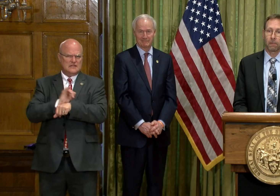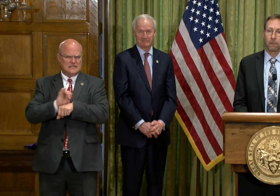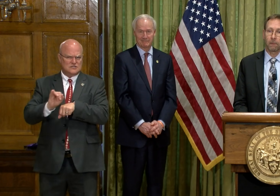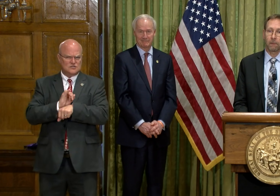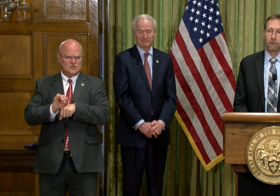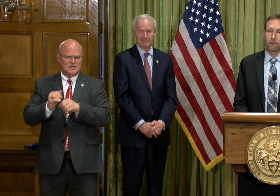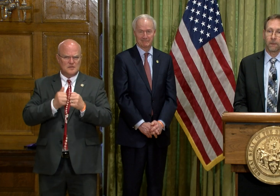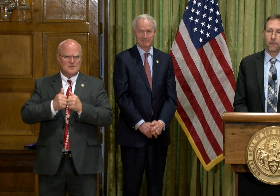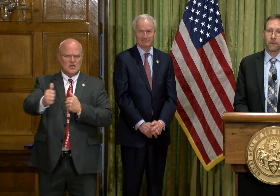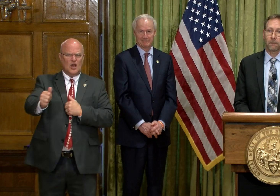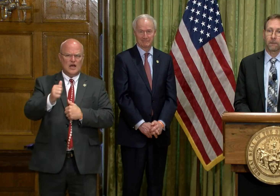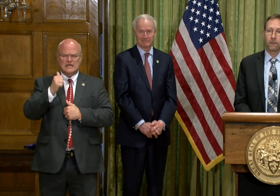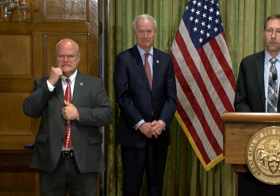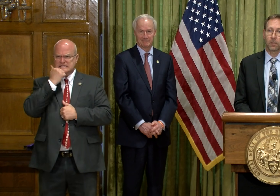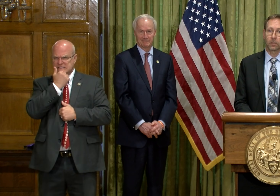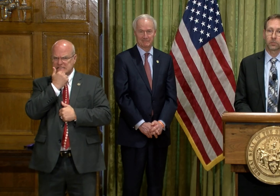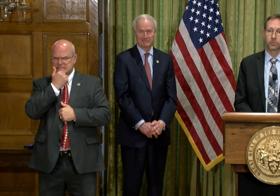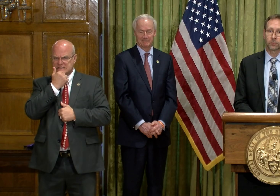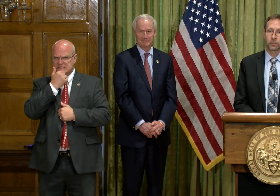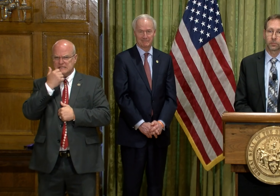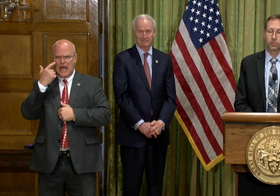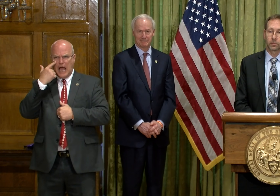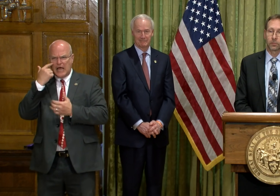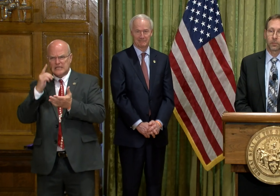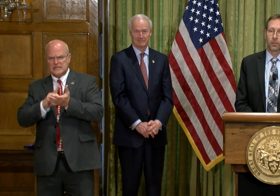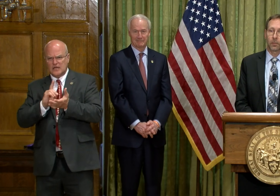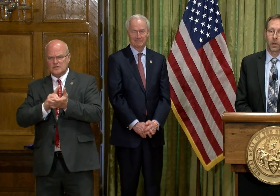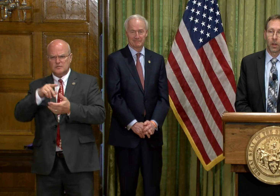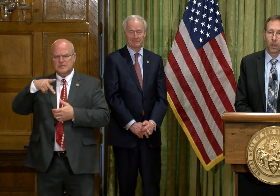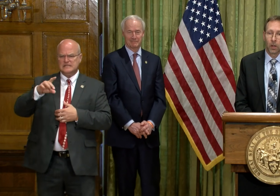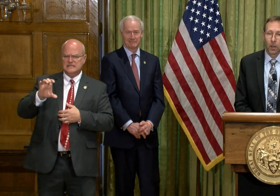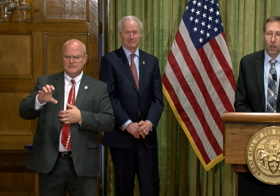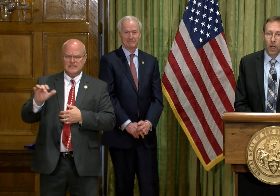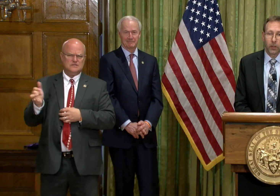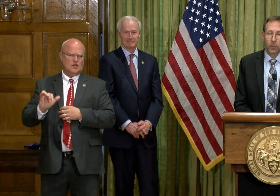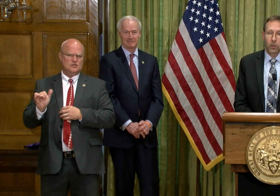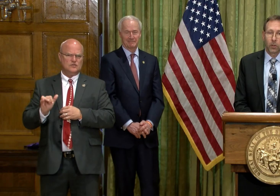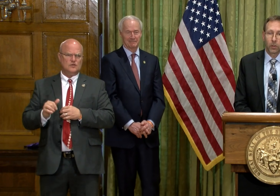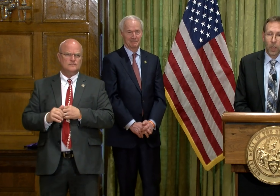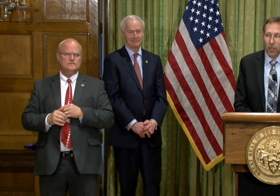industries beyond dentists, also optometrists, PCPs also?